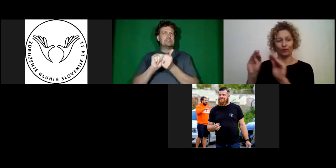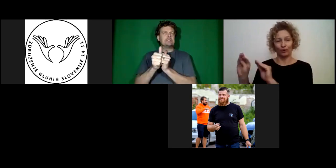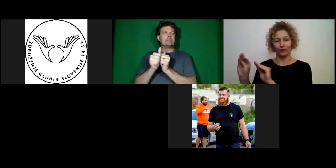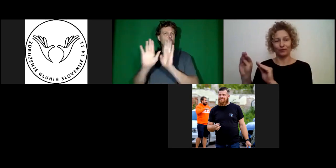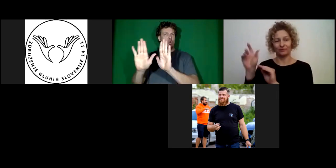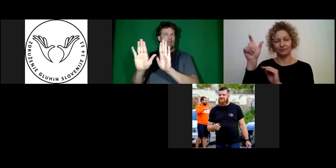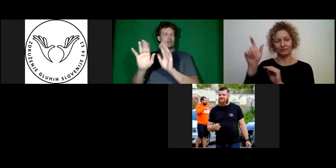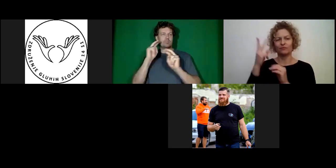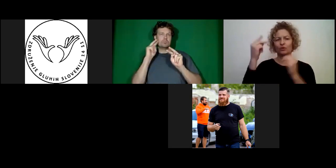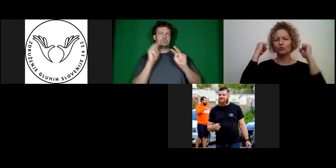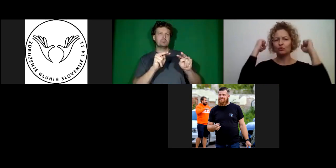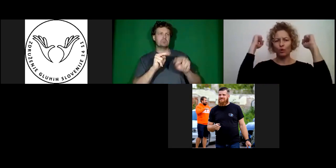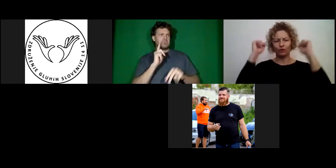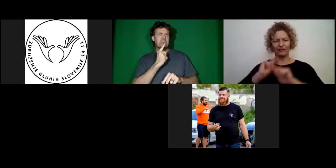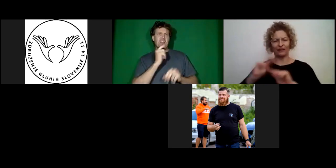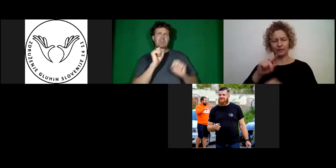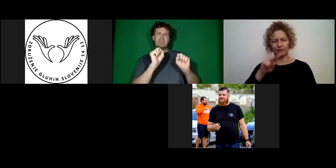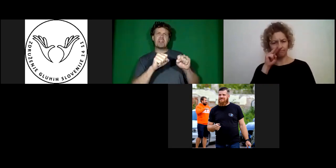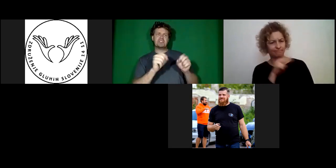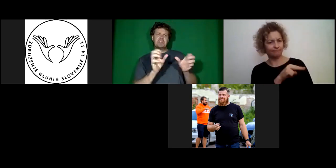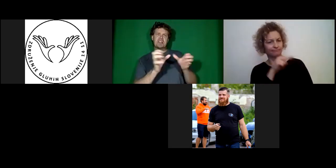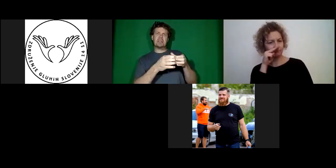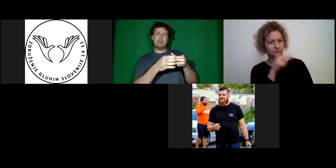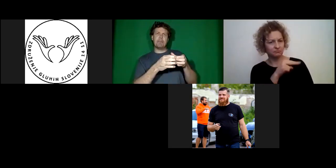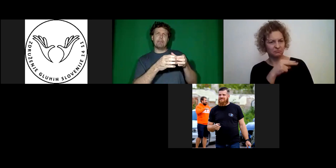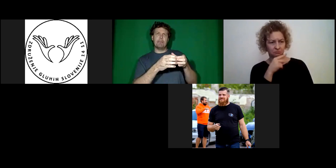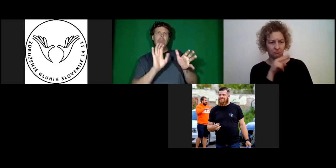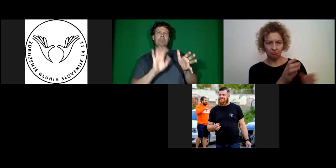And one of my teachers in school, my gym teacher,